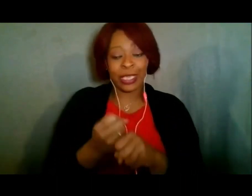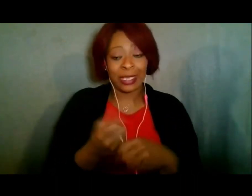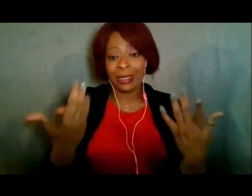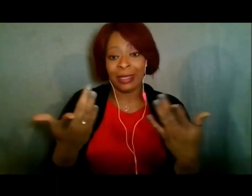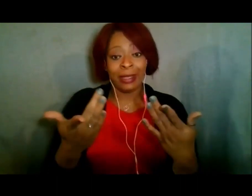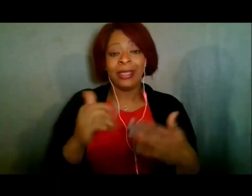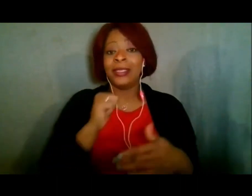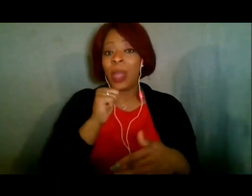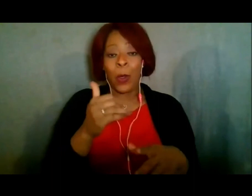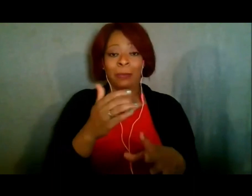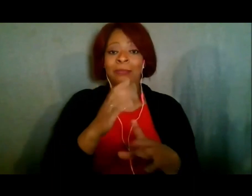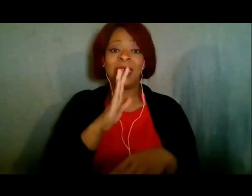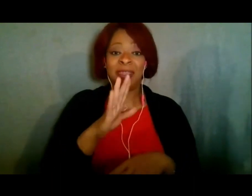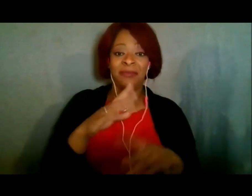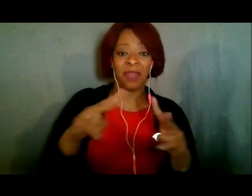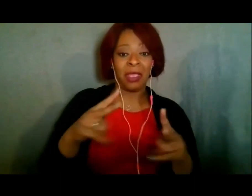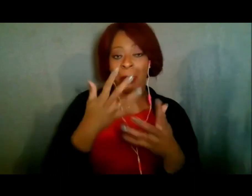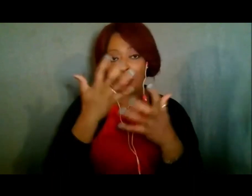pitch a fit.